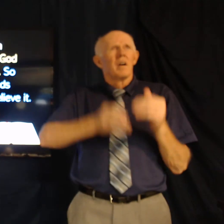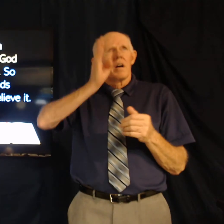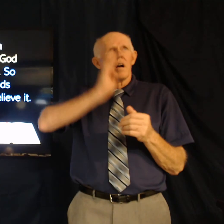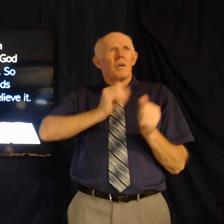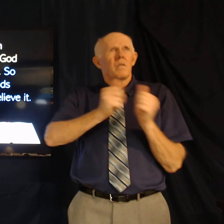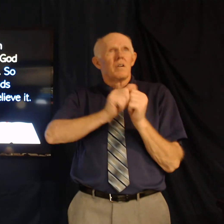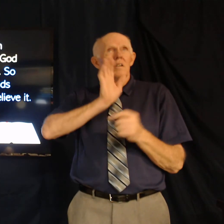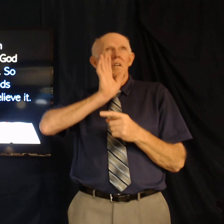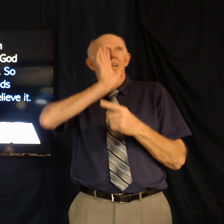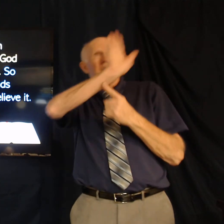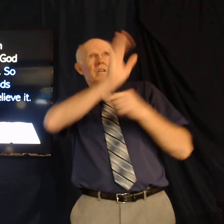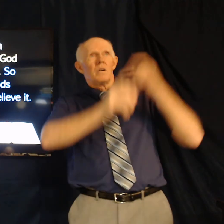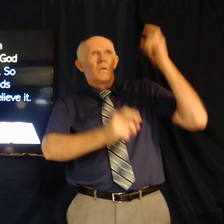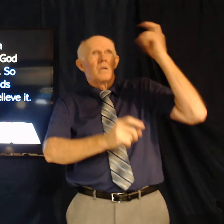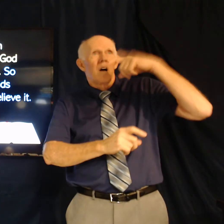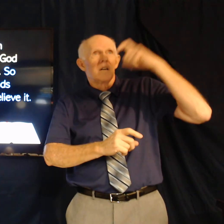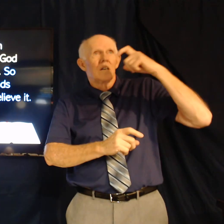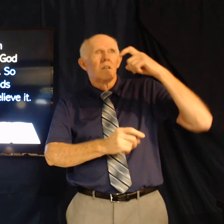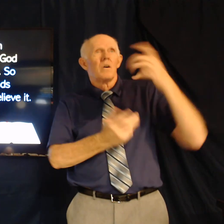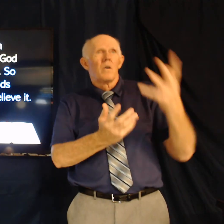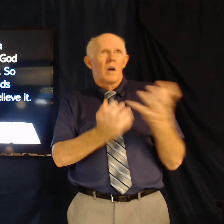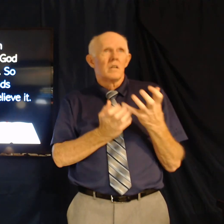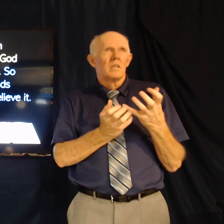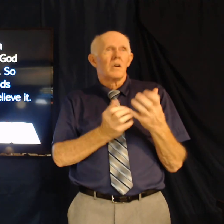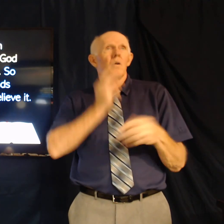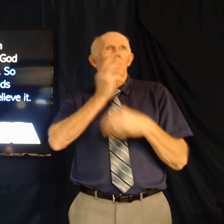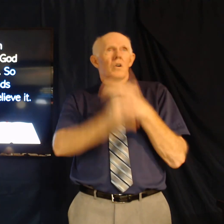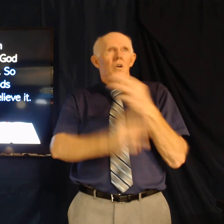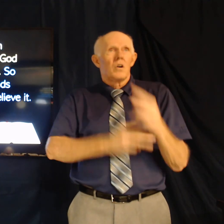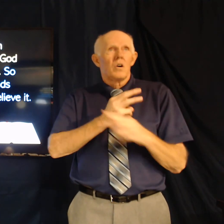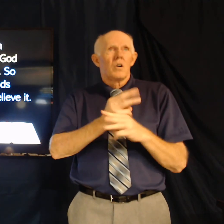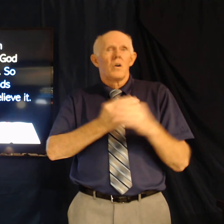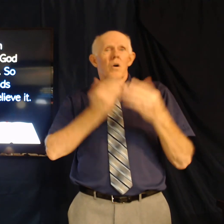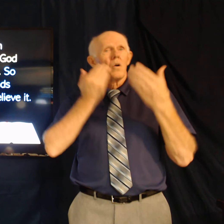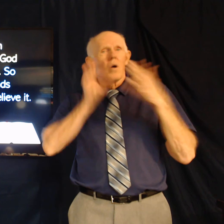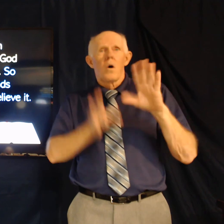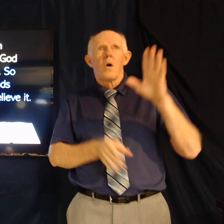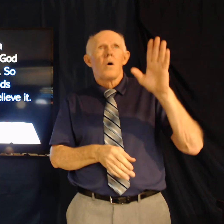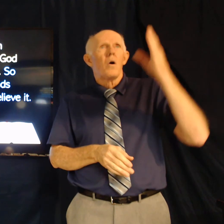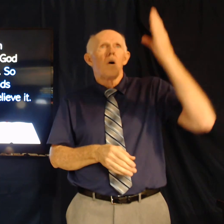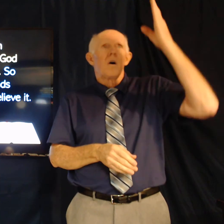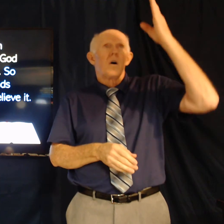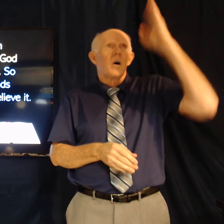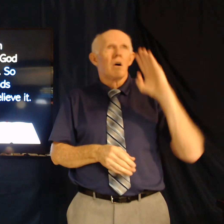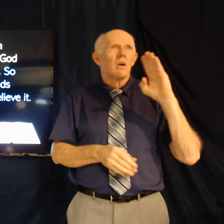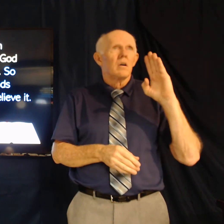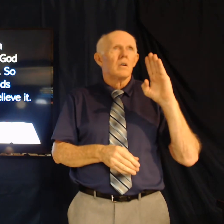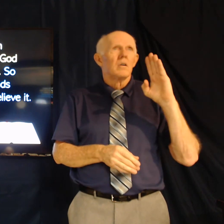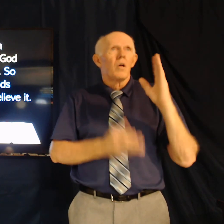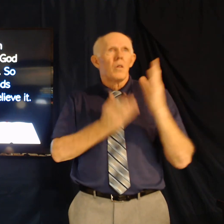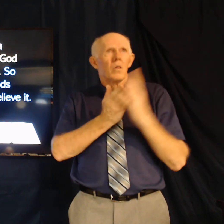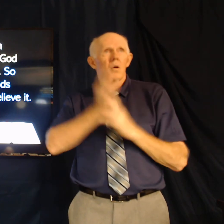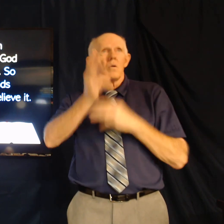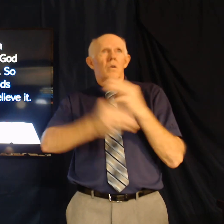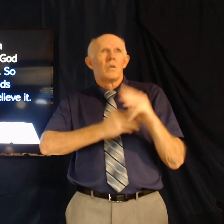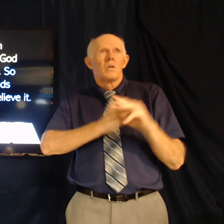This is what God, with his wisdom, wanted. The world did not know God through